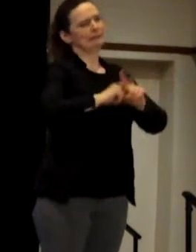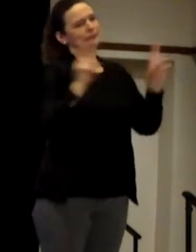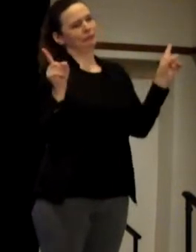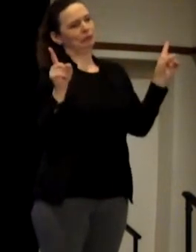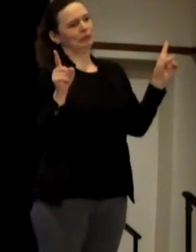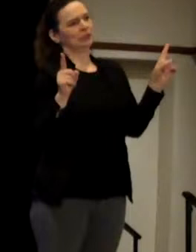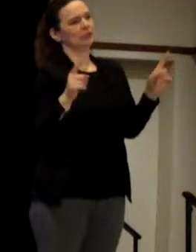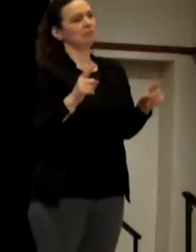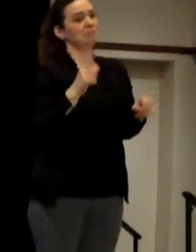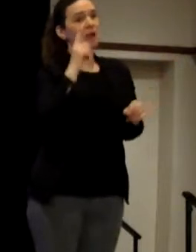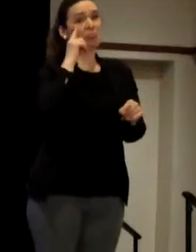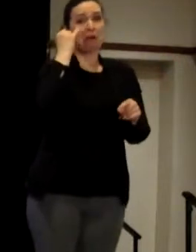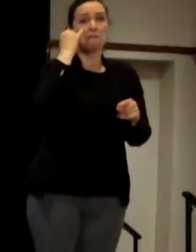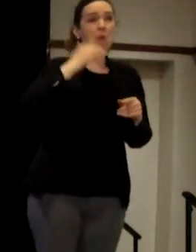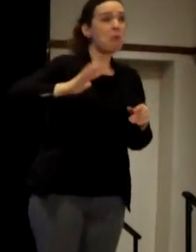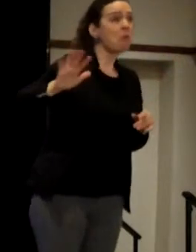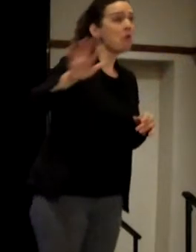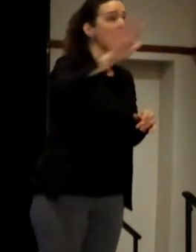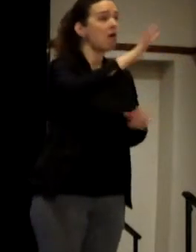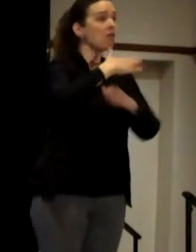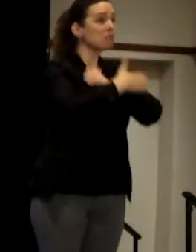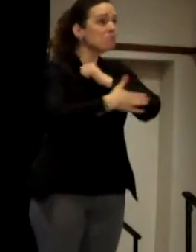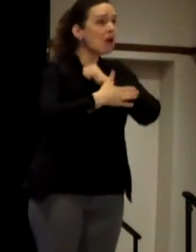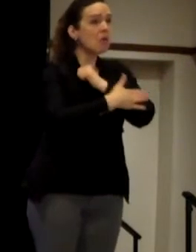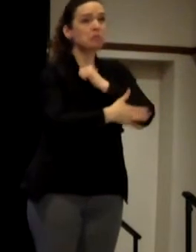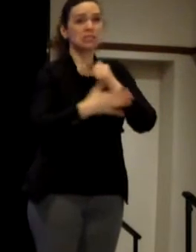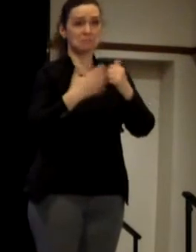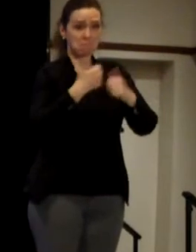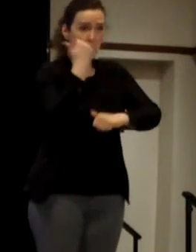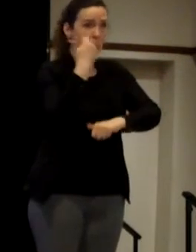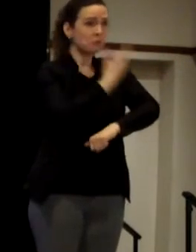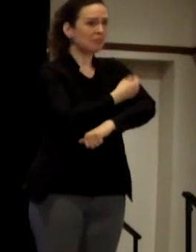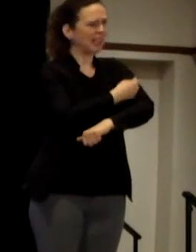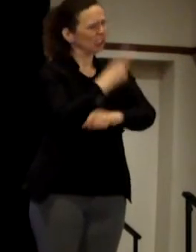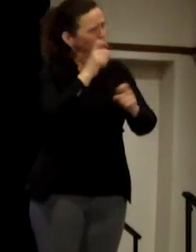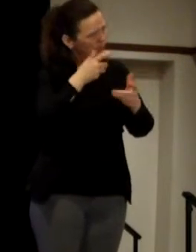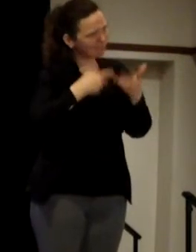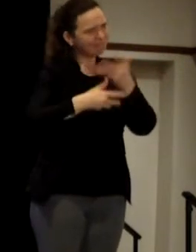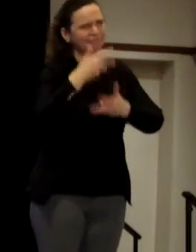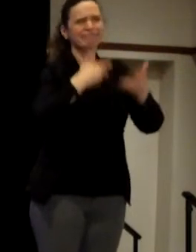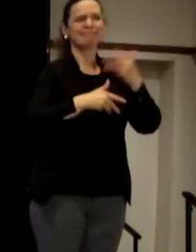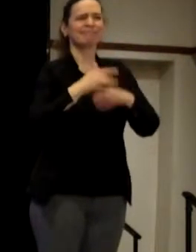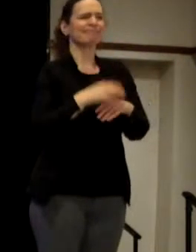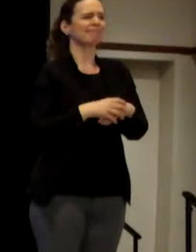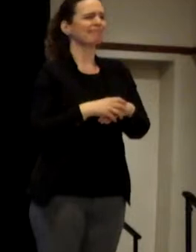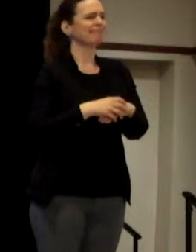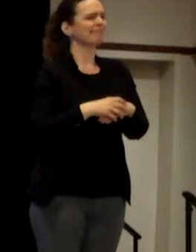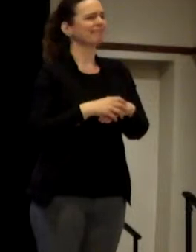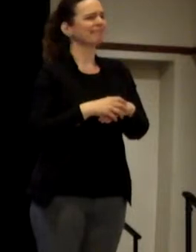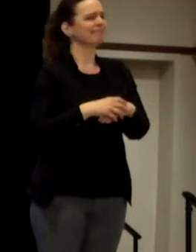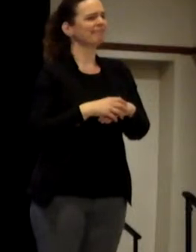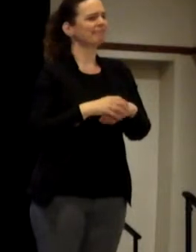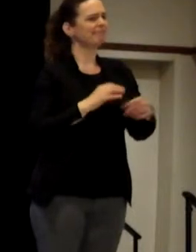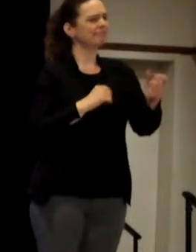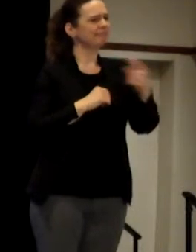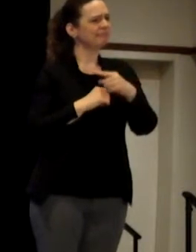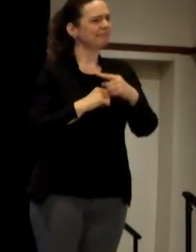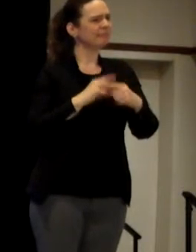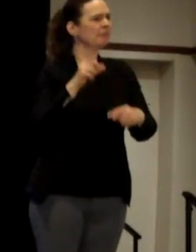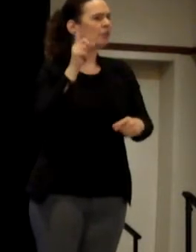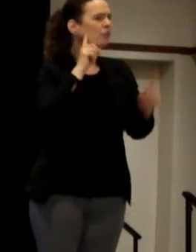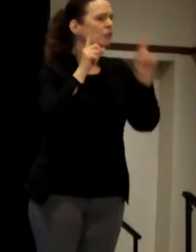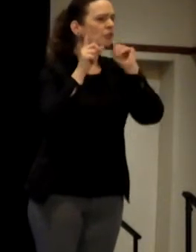that makes sense. Jason Smorrell sounds like he's planning to have fans at 20% capacity at the ballpark. Well, it might not be enough for an amphitheater